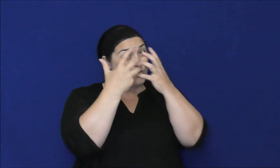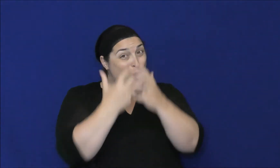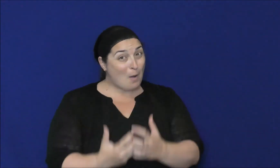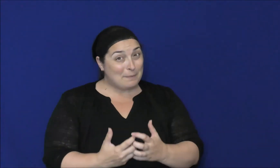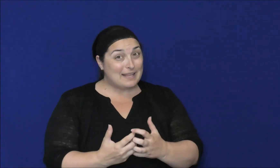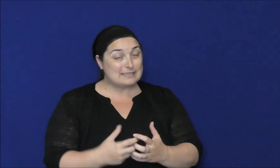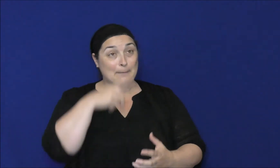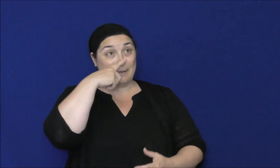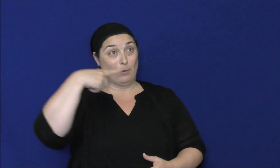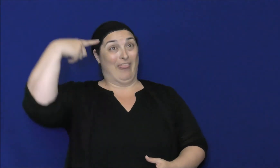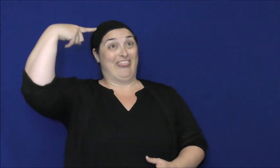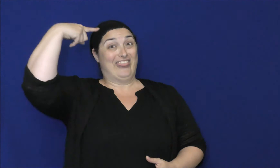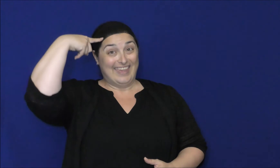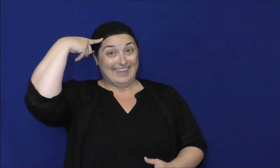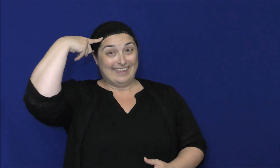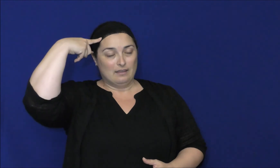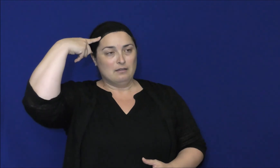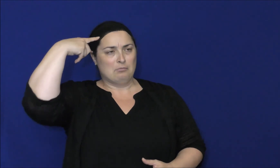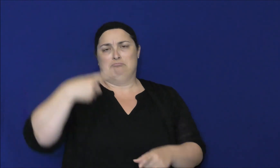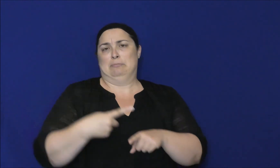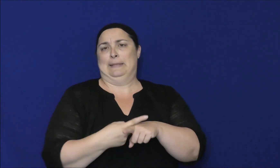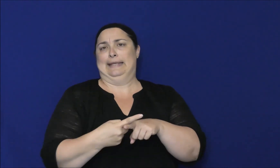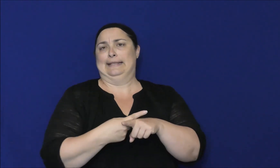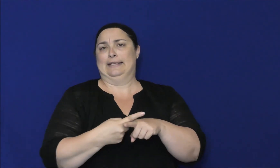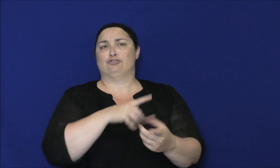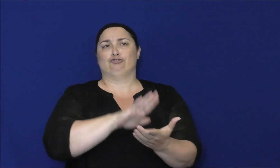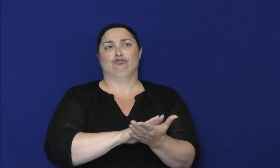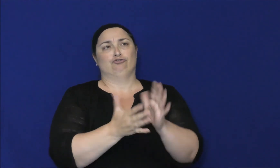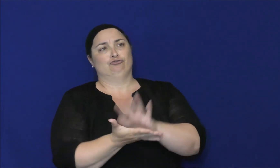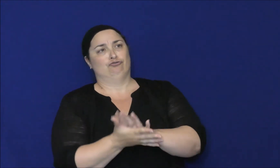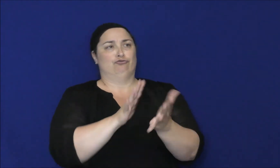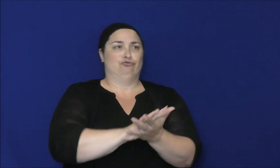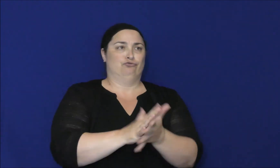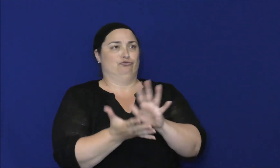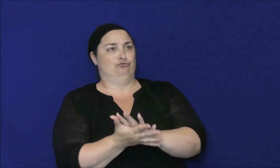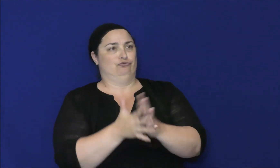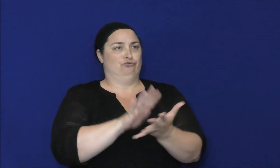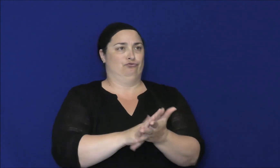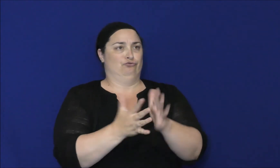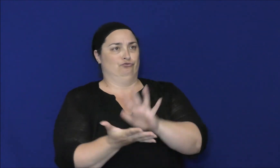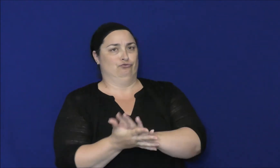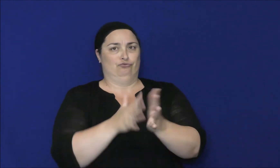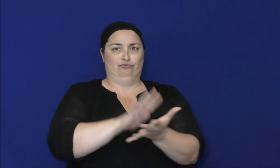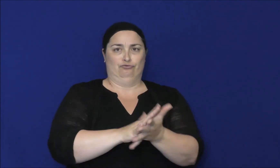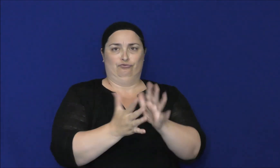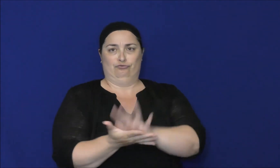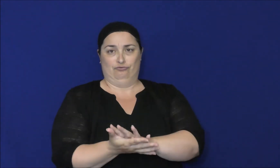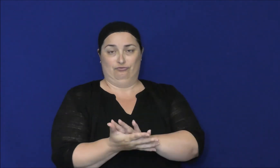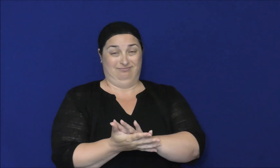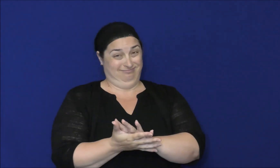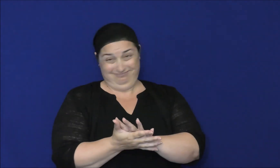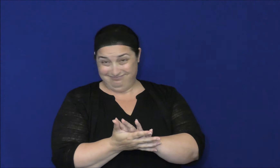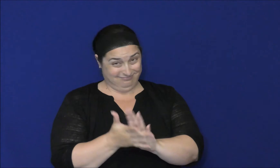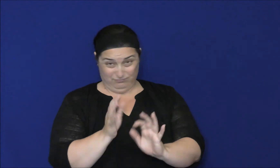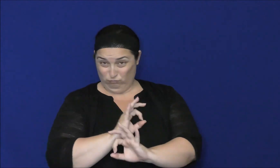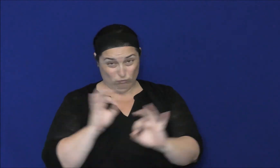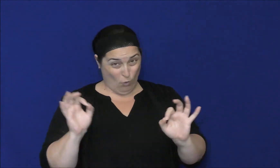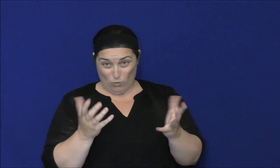people think sometimes that it's just English on the hands, if you like. But far from, it actually is not, yes. How long does it